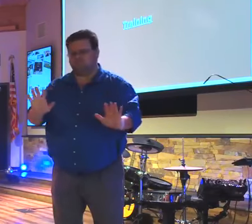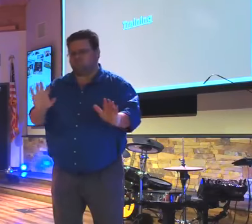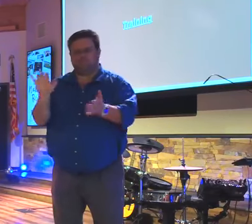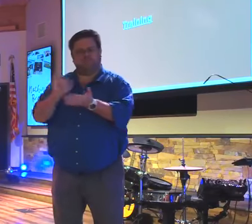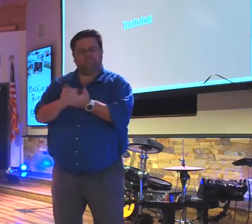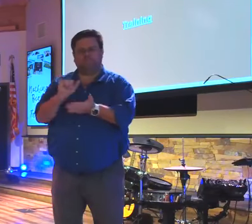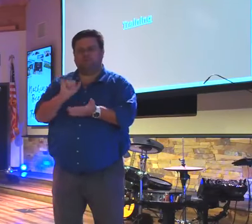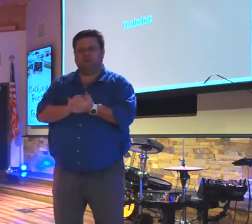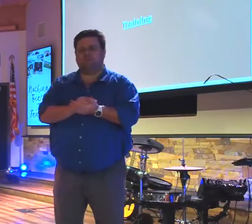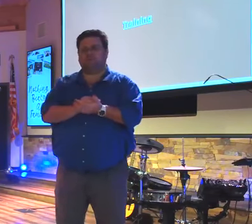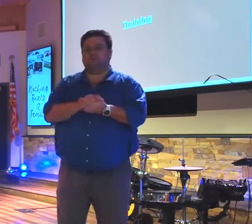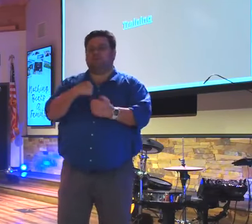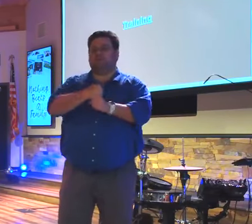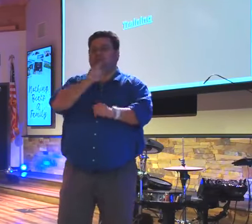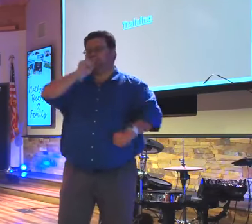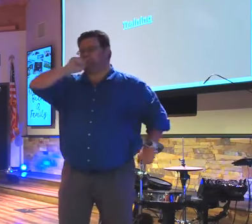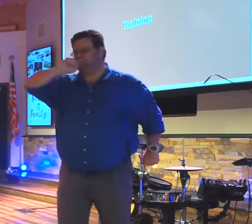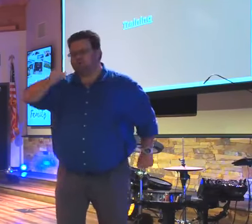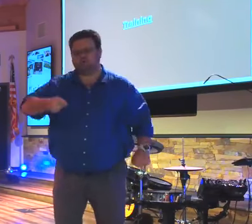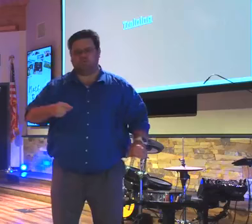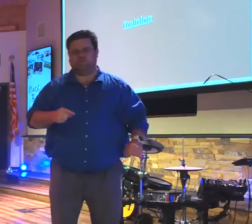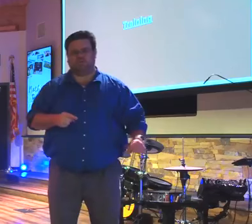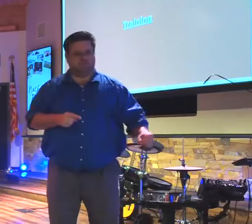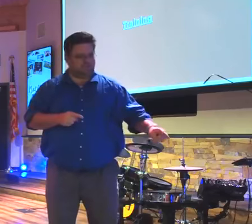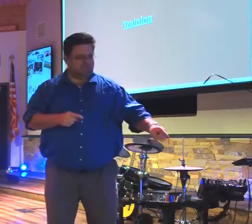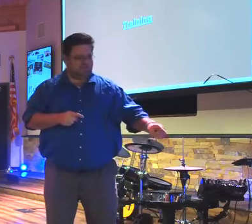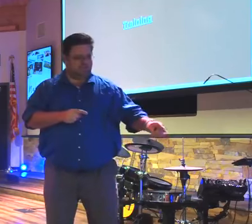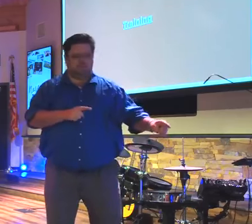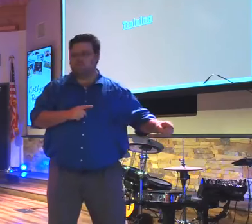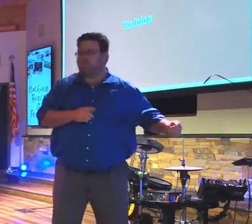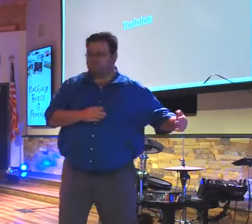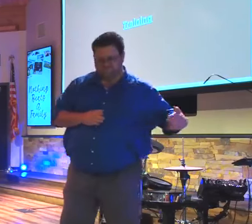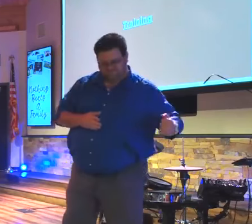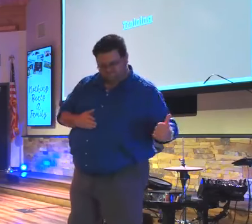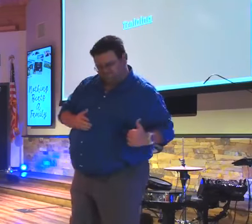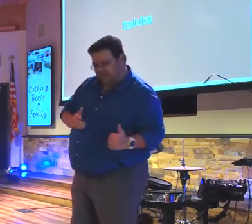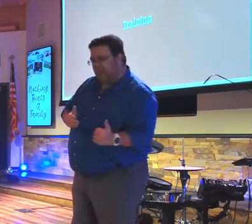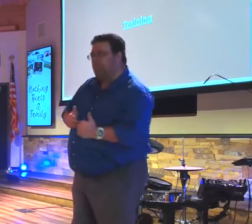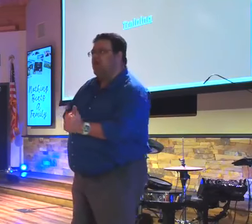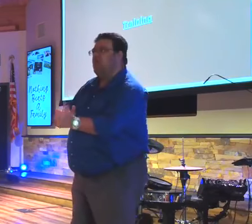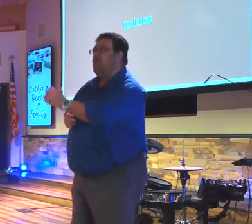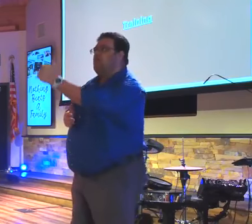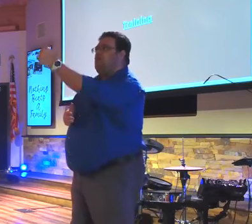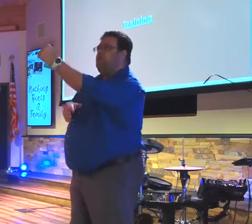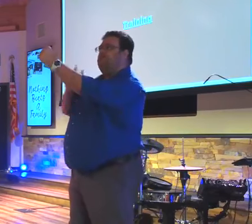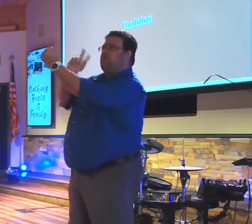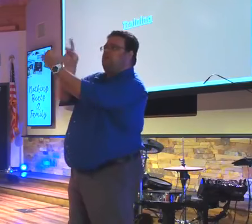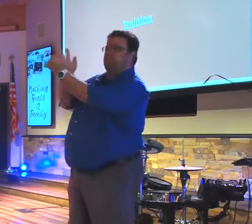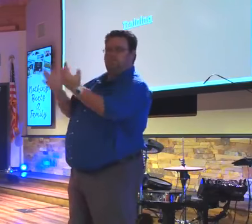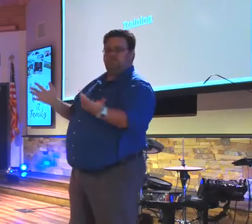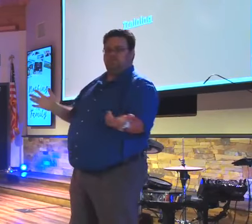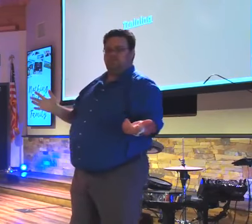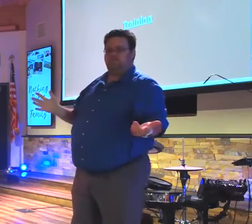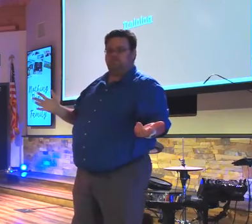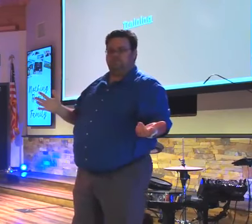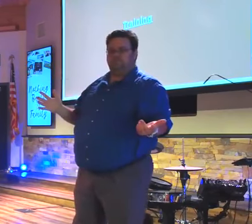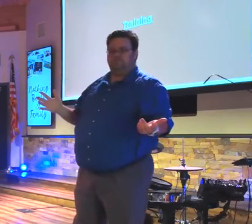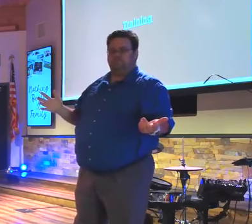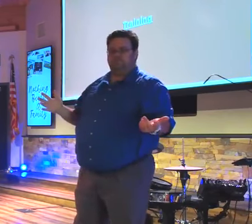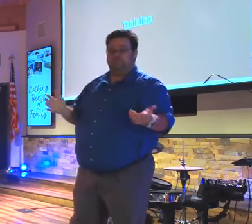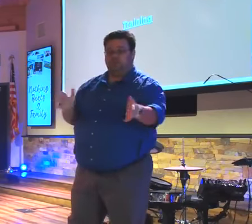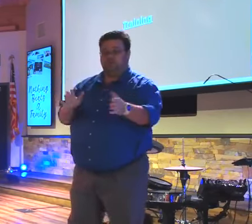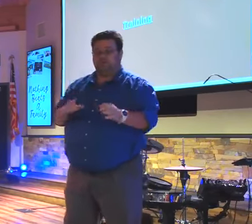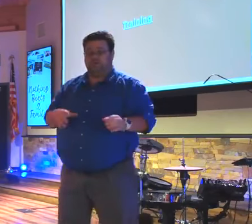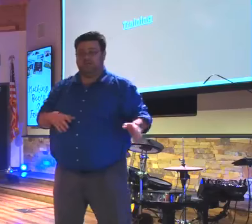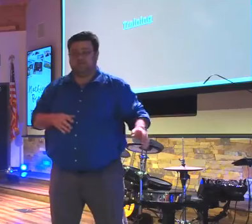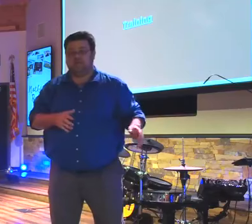to ensure that your kids are going to, in fact, follow that course when they become an adult. As they say, you can